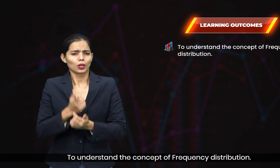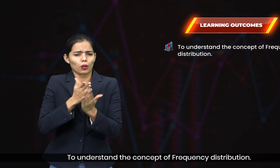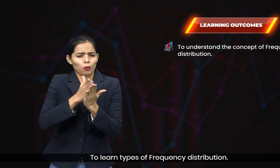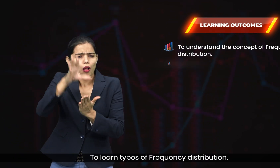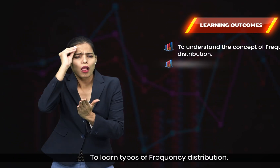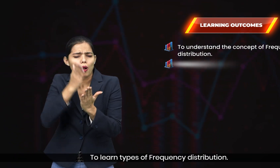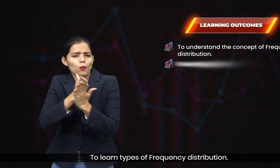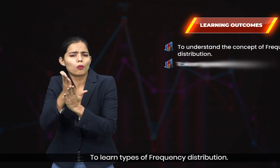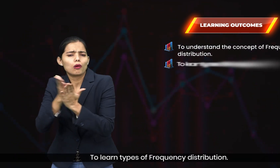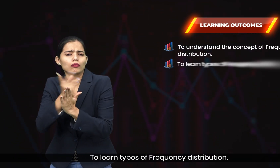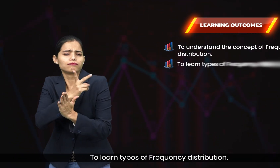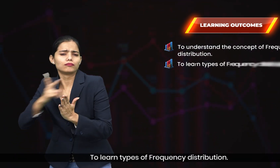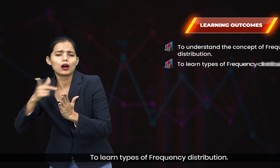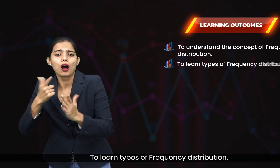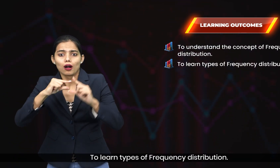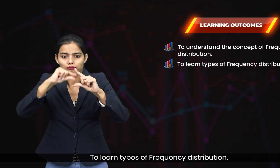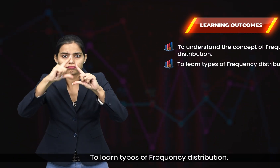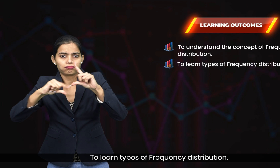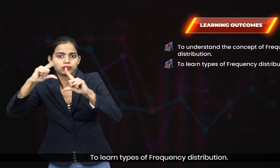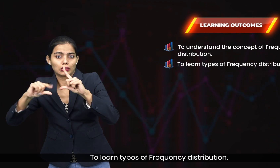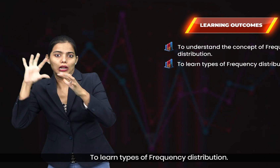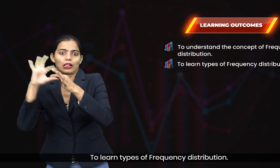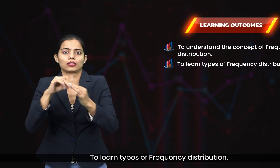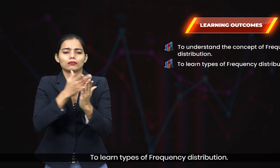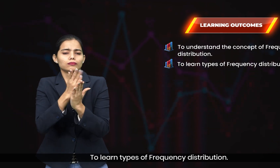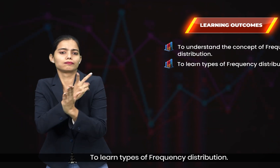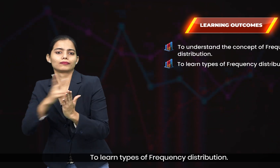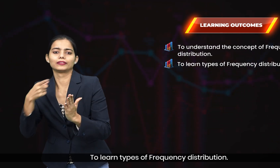To learn types of frequency distribution.